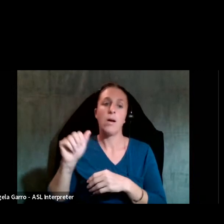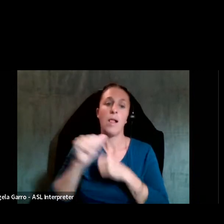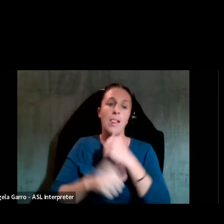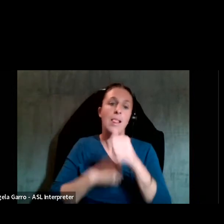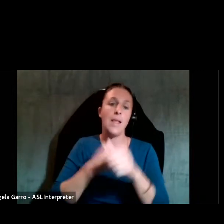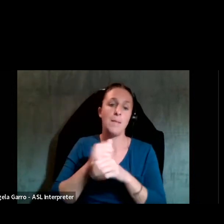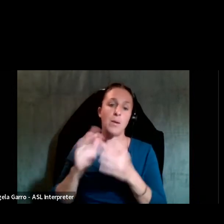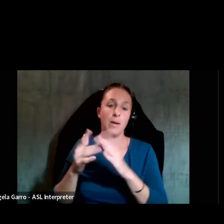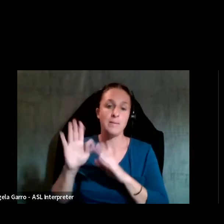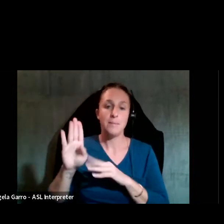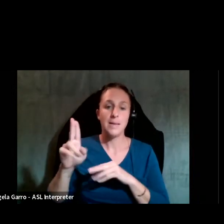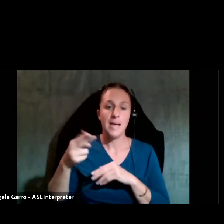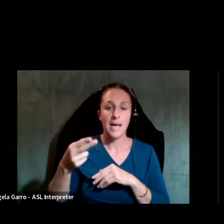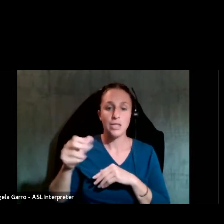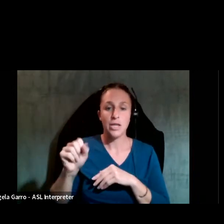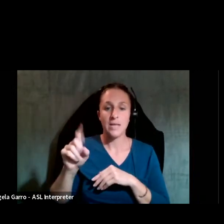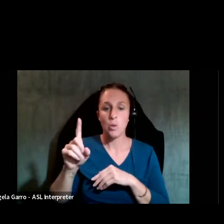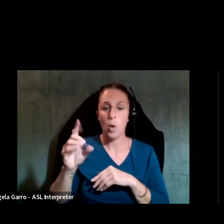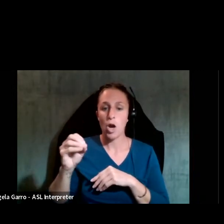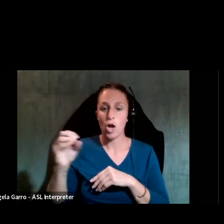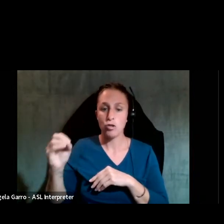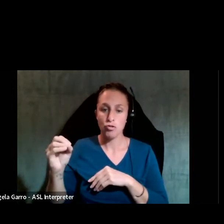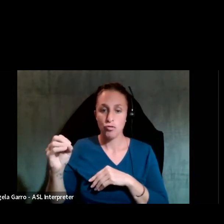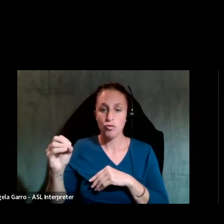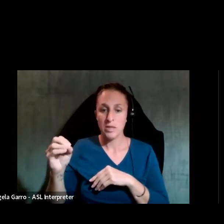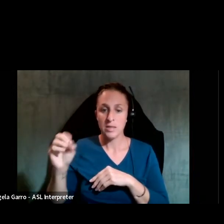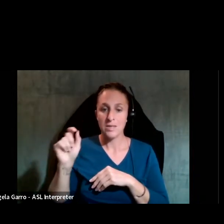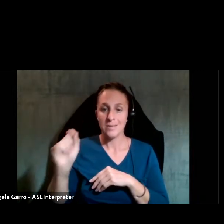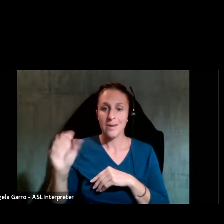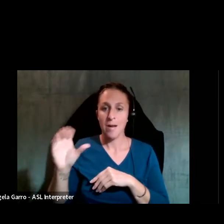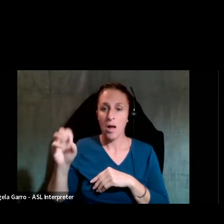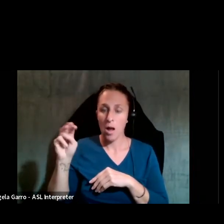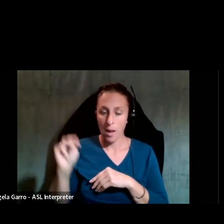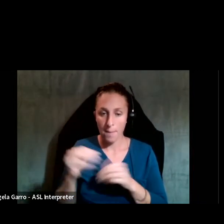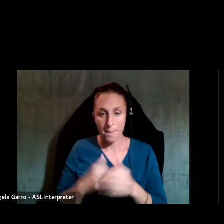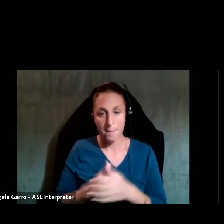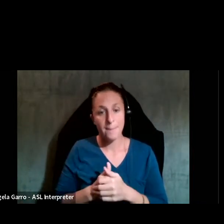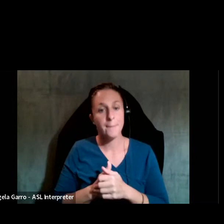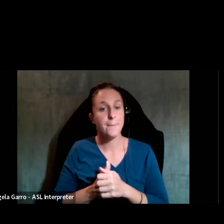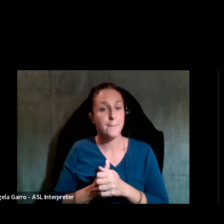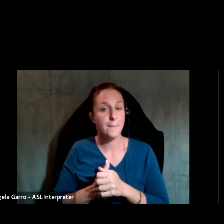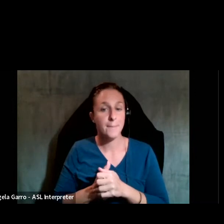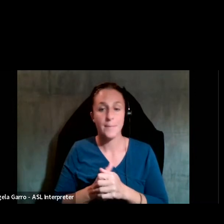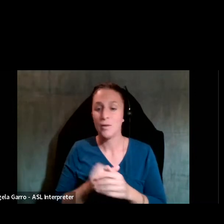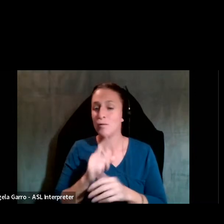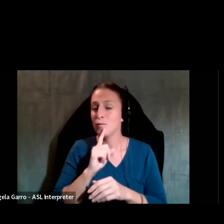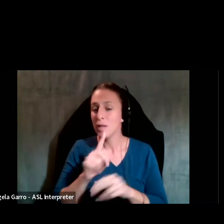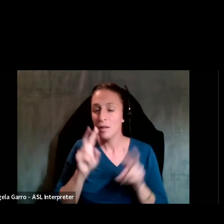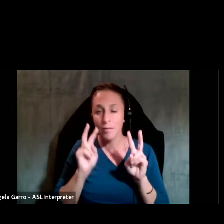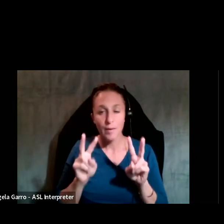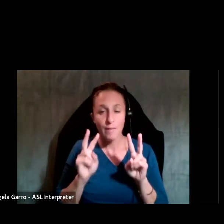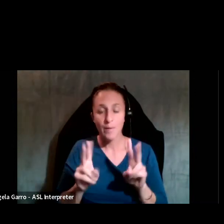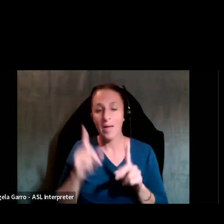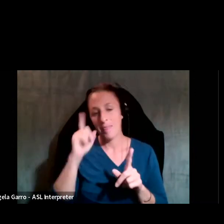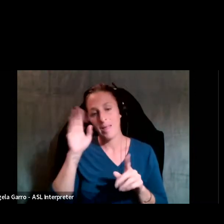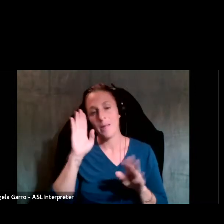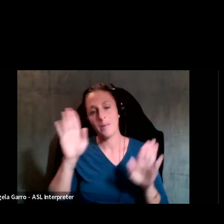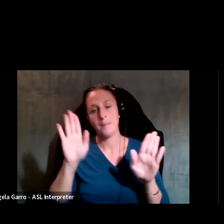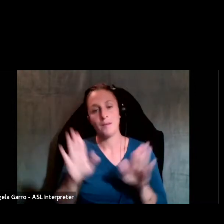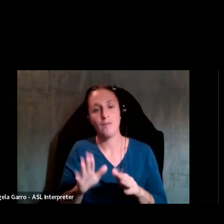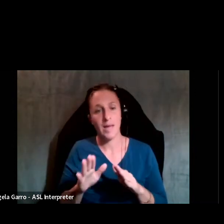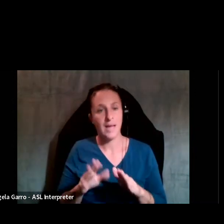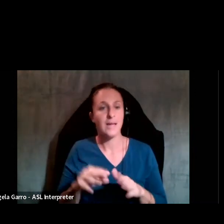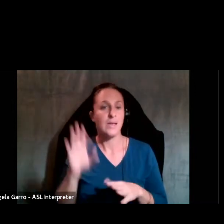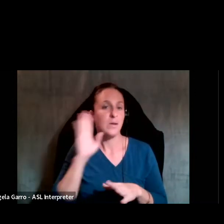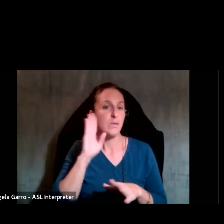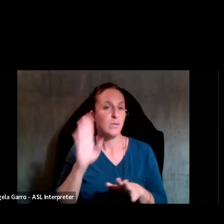That's BHS100, the number 100.com. So really looking forward to it. I think it's going to be great. And it's